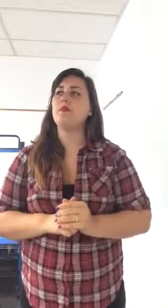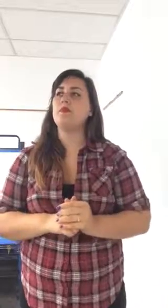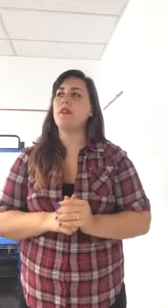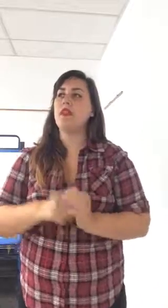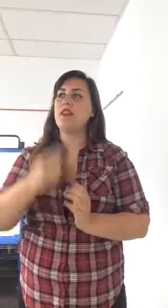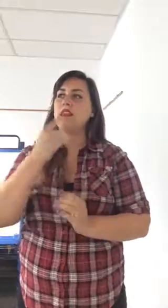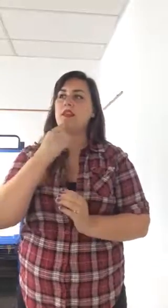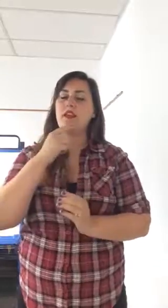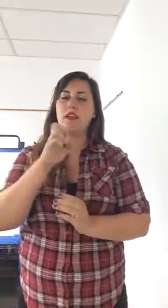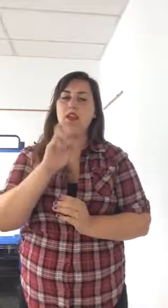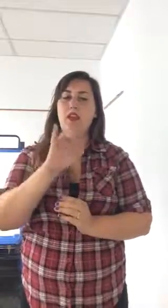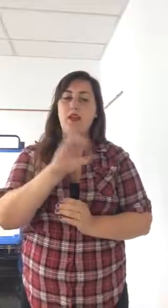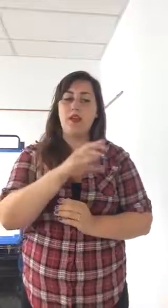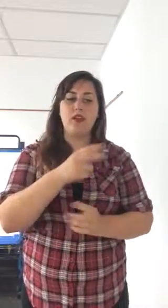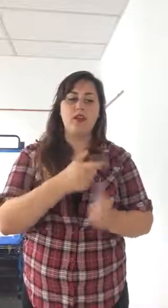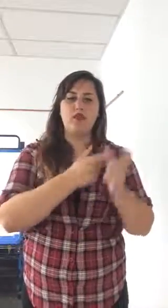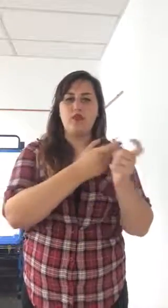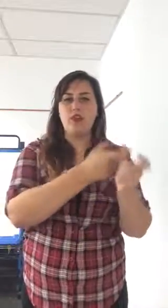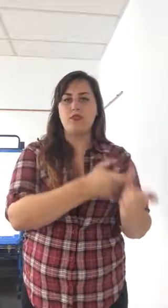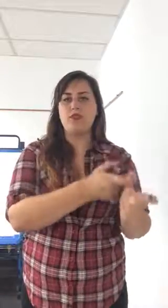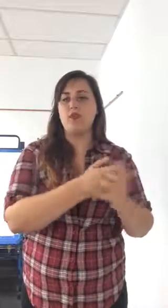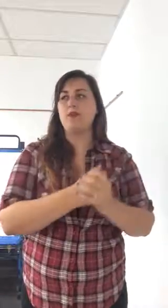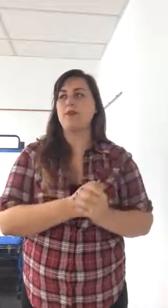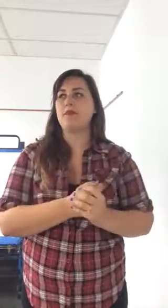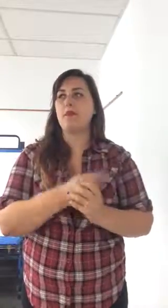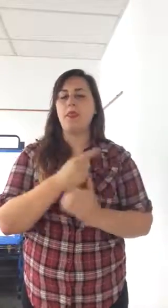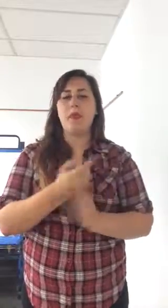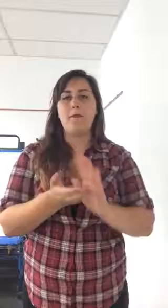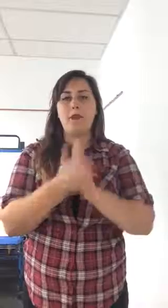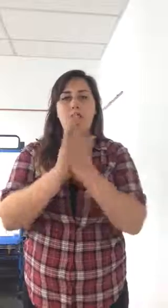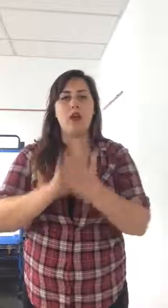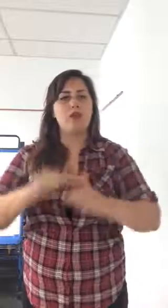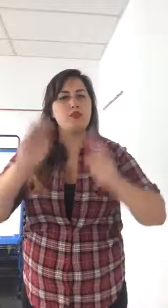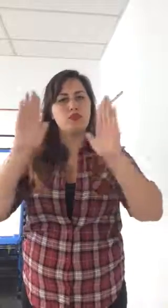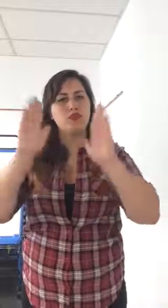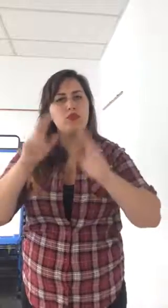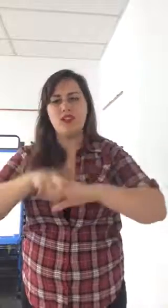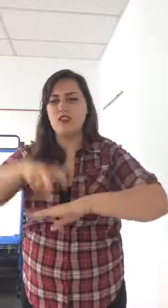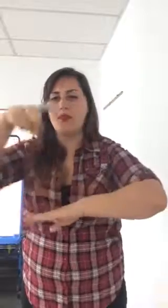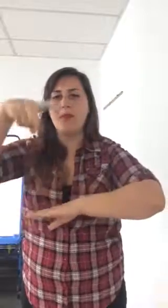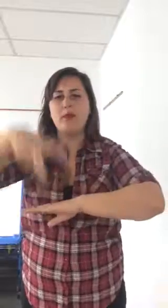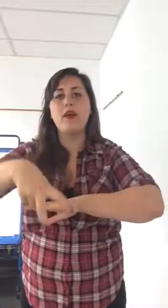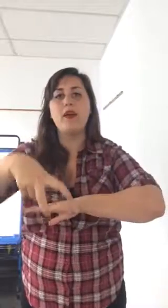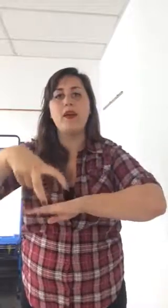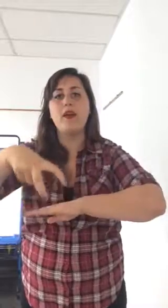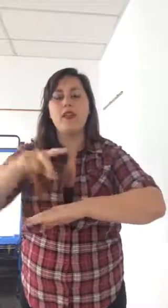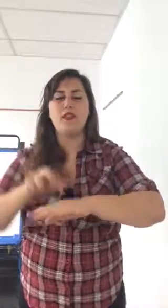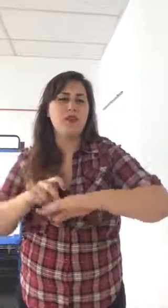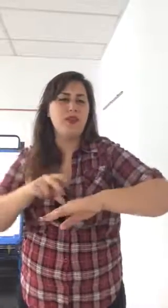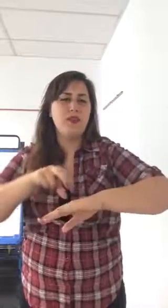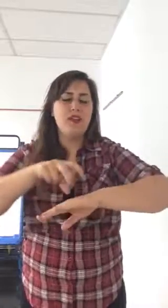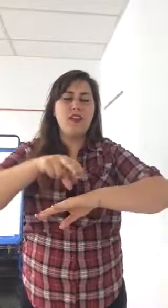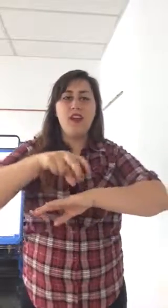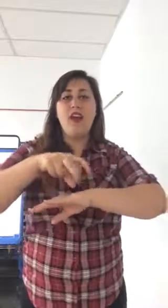track. Let's say Eric goes out for track. He becomes this great long jumper, and during practice, he's running down the runway. He gets to the board. He's counting his steps. He's going 1,